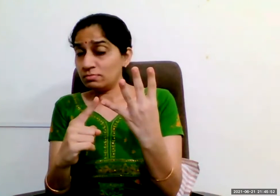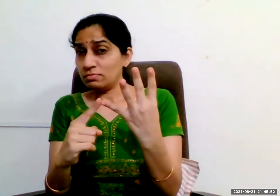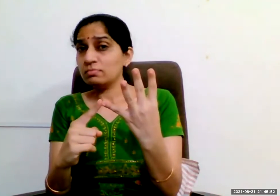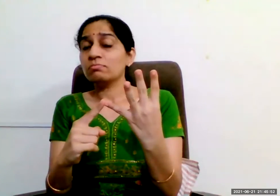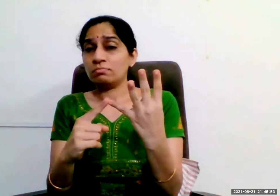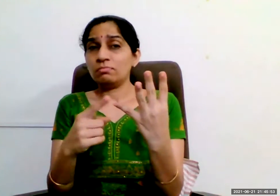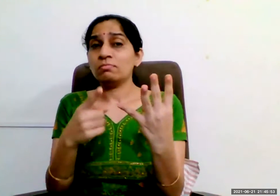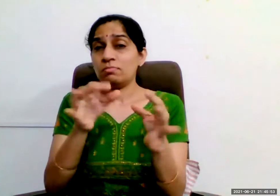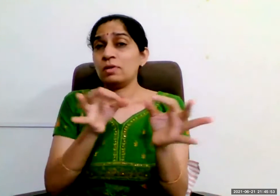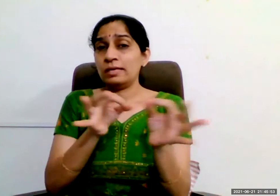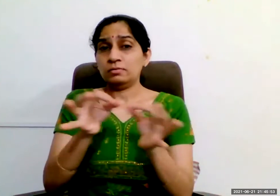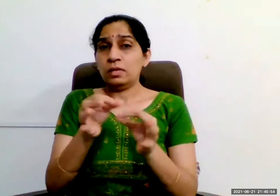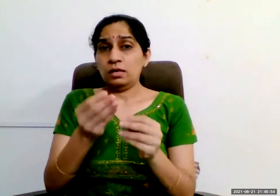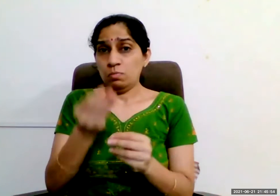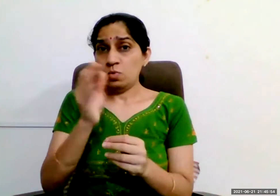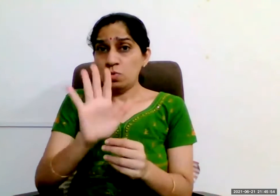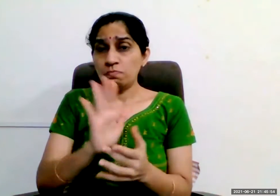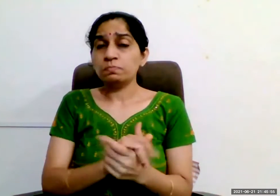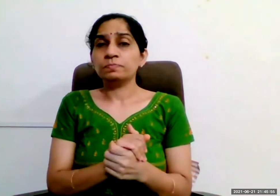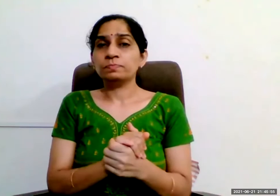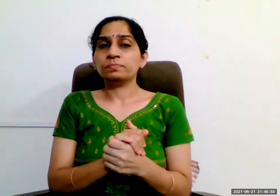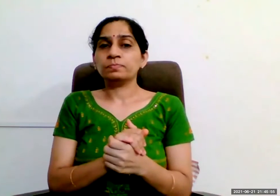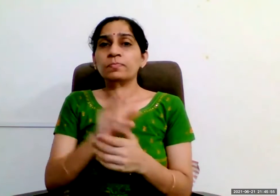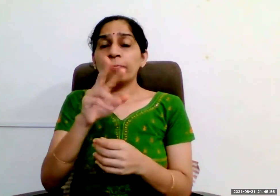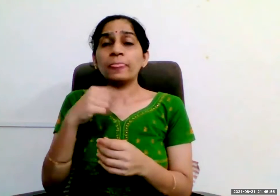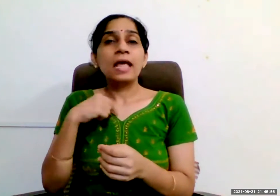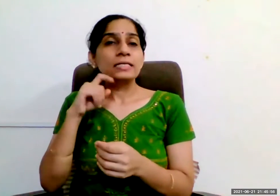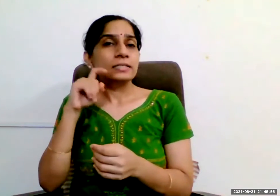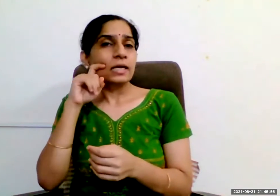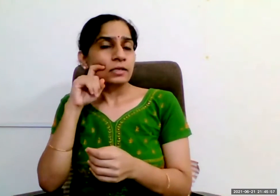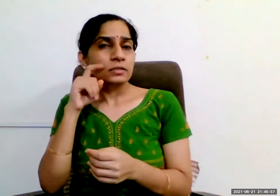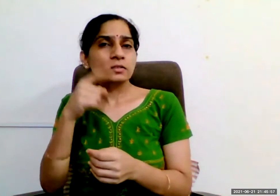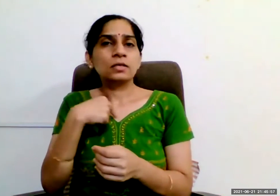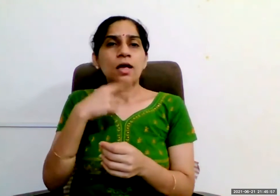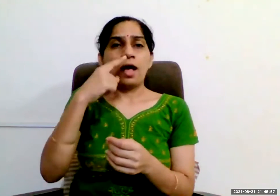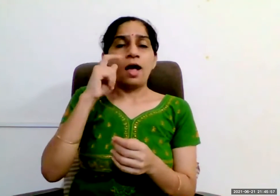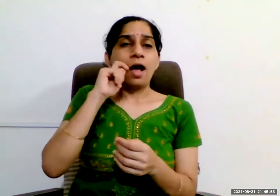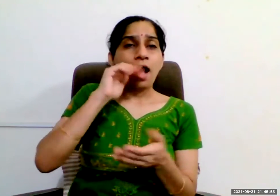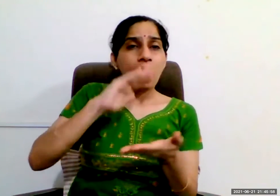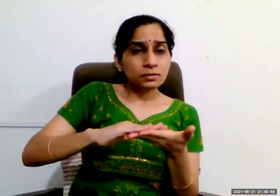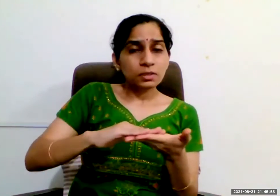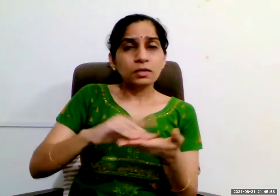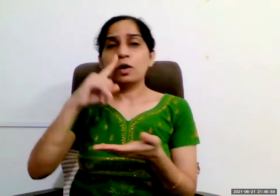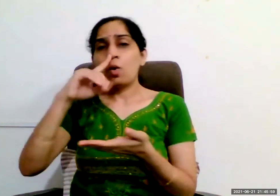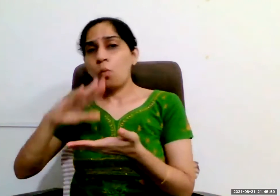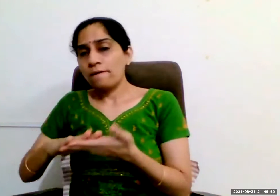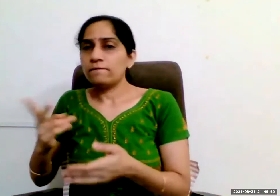means that uh, sex between husband and wife is allowed, but